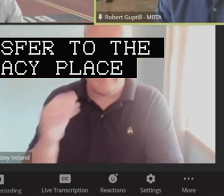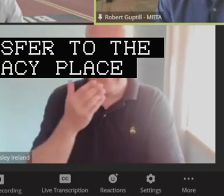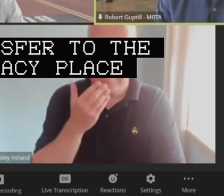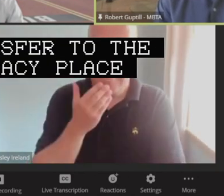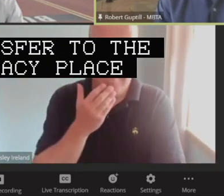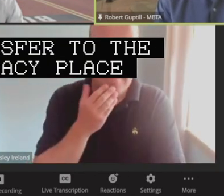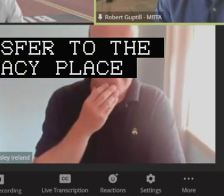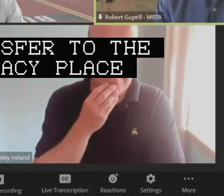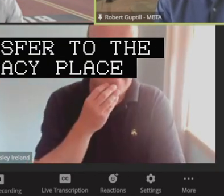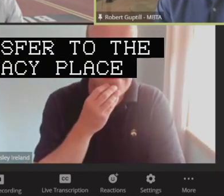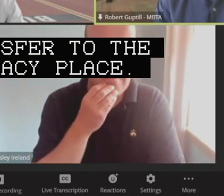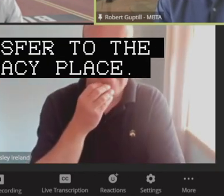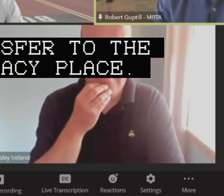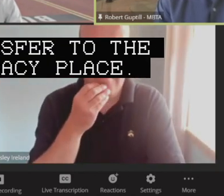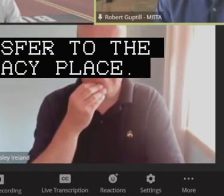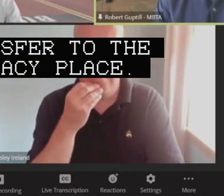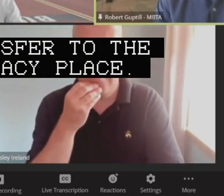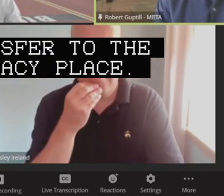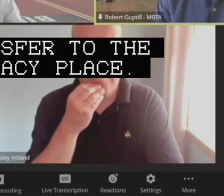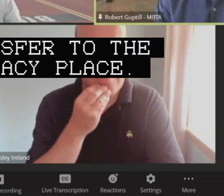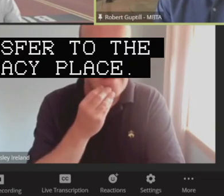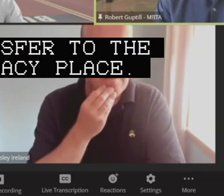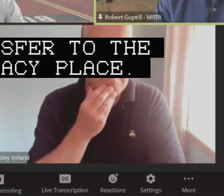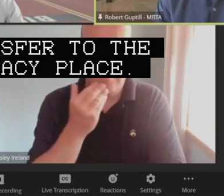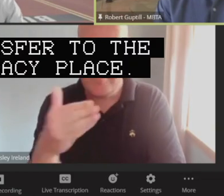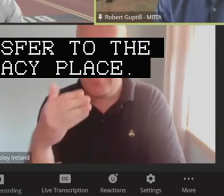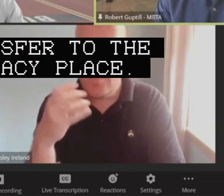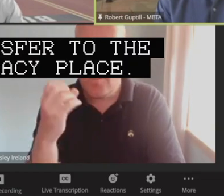Thank you. Okay, great.